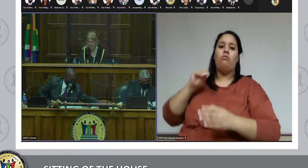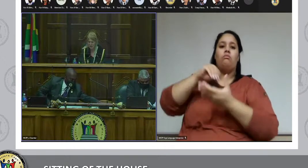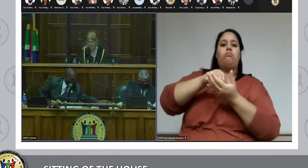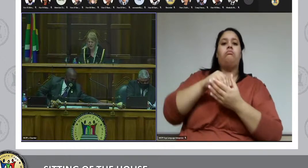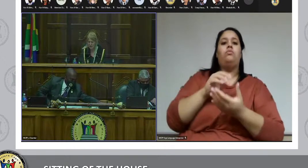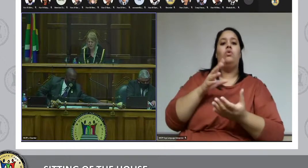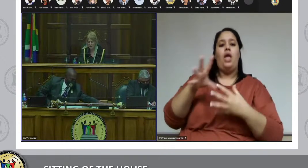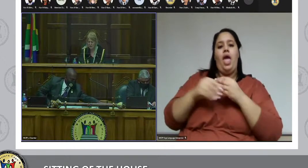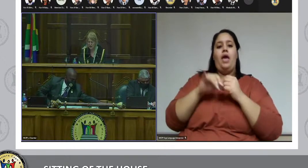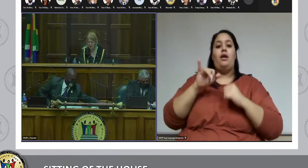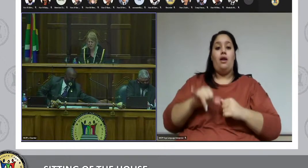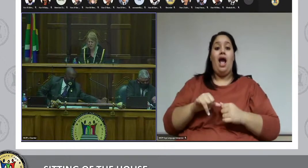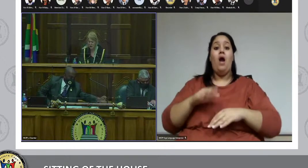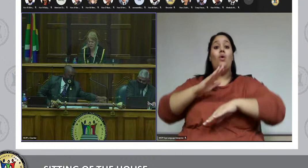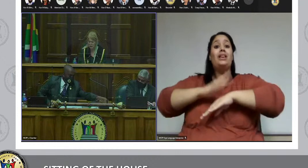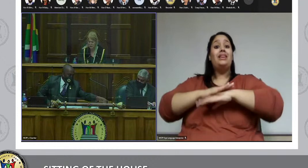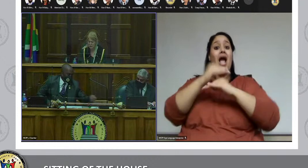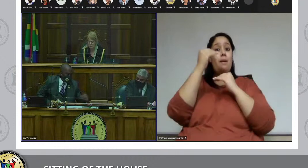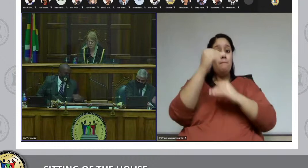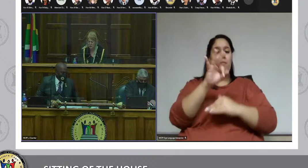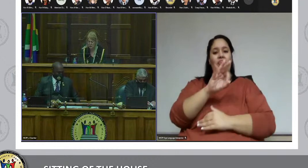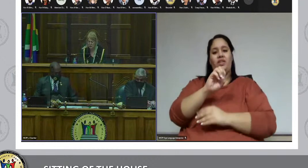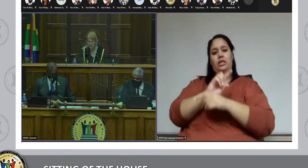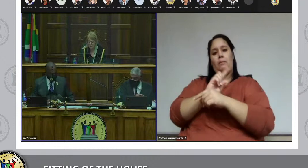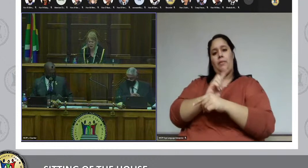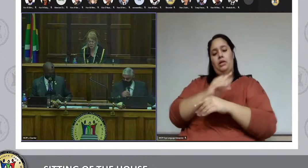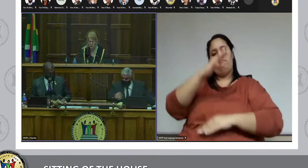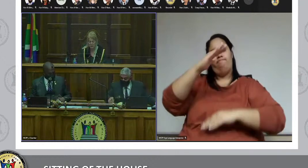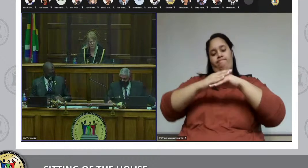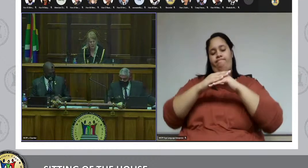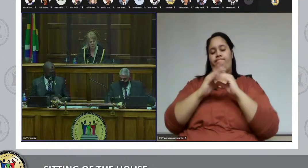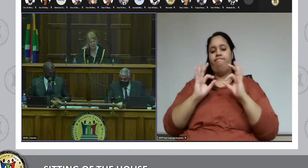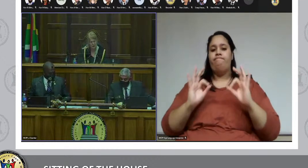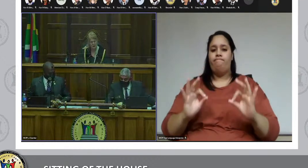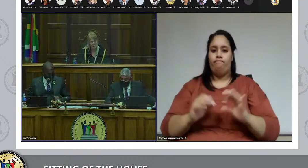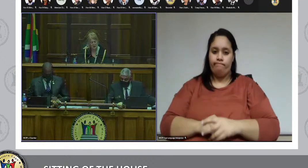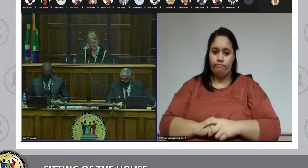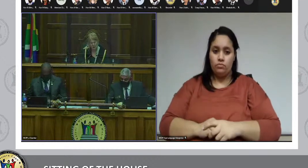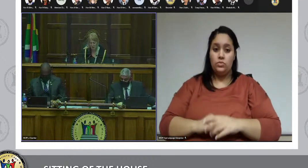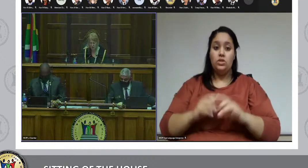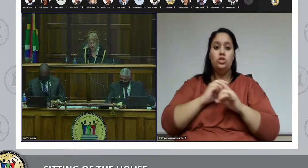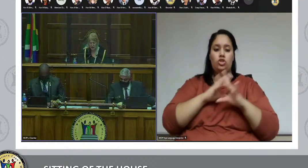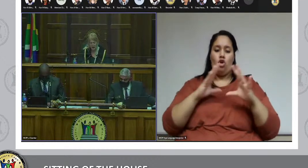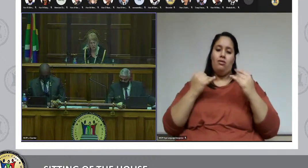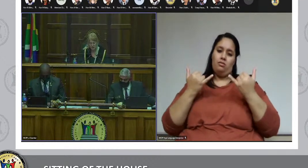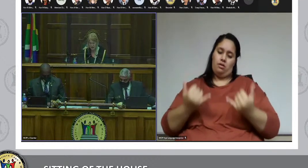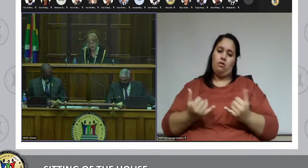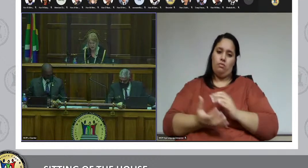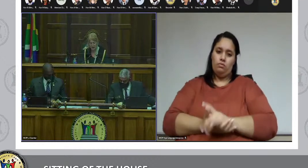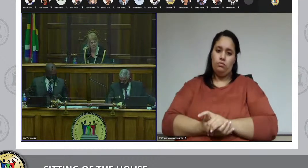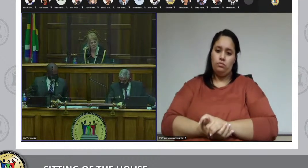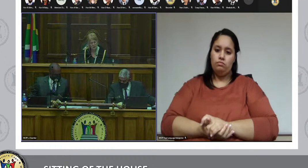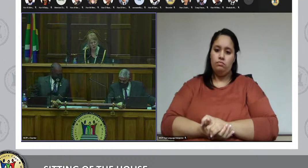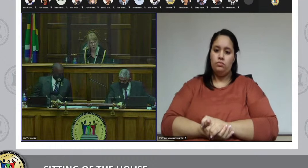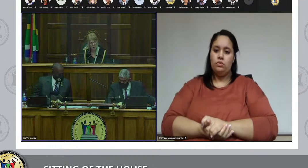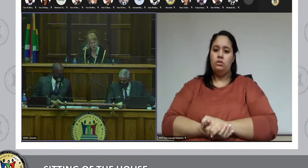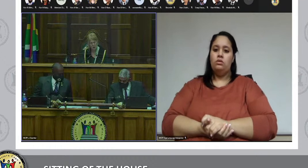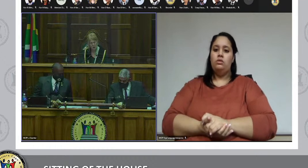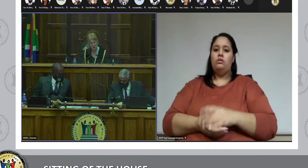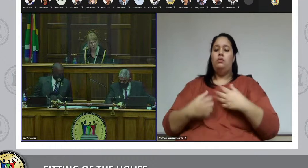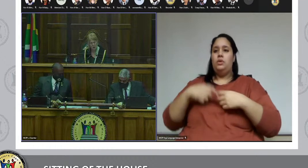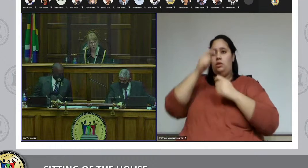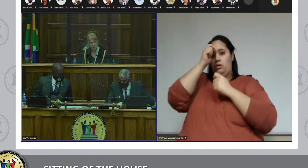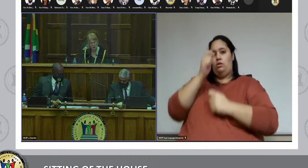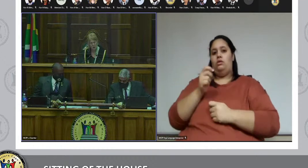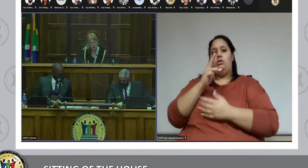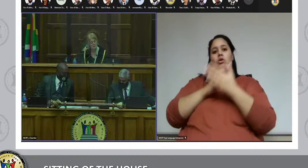the 30 minutes as per Standing Rule of 152D will start now. I recognize